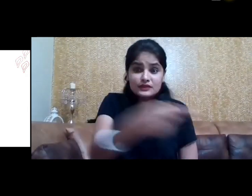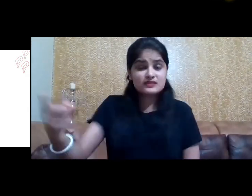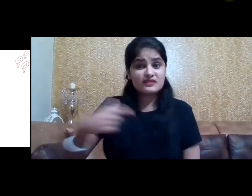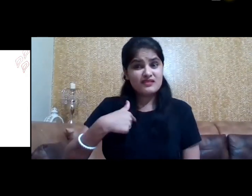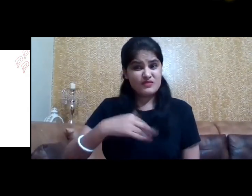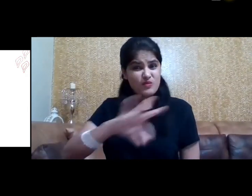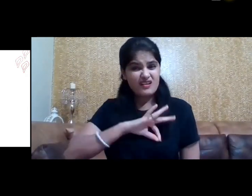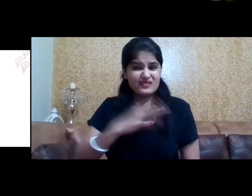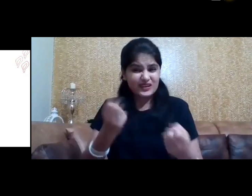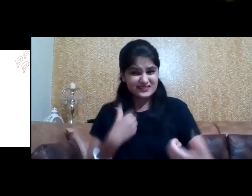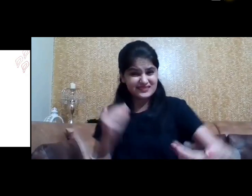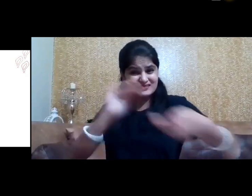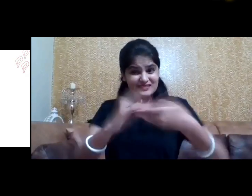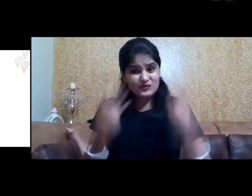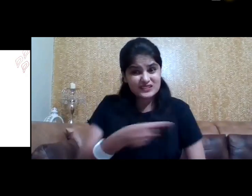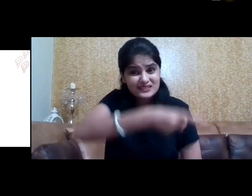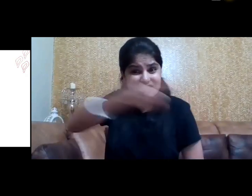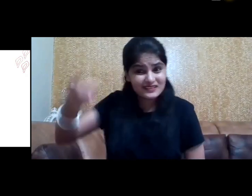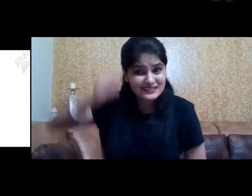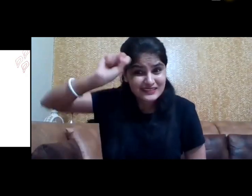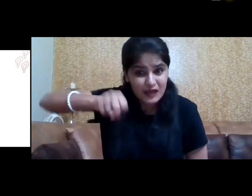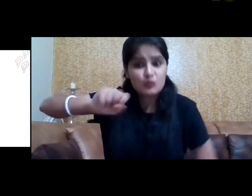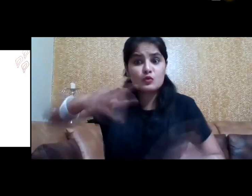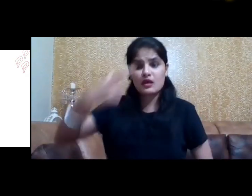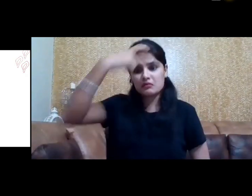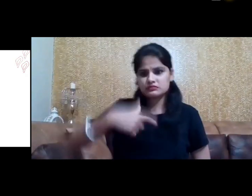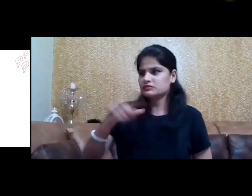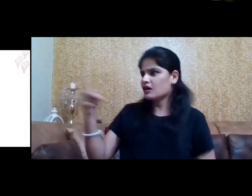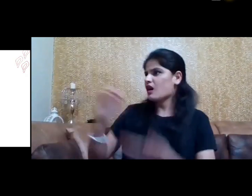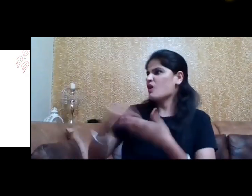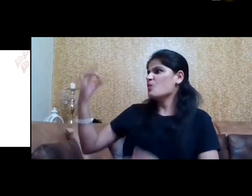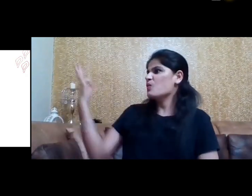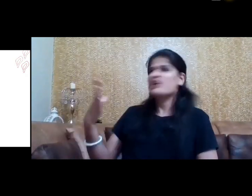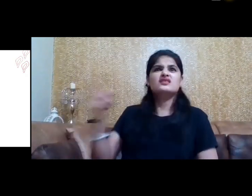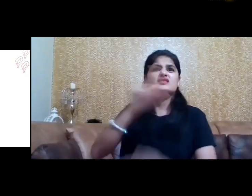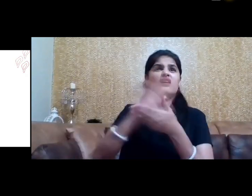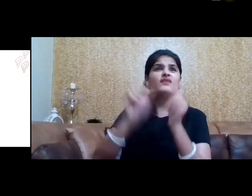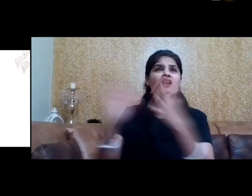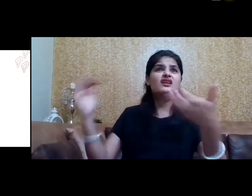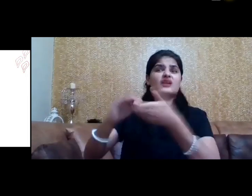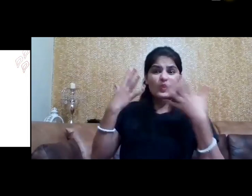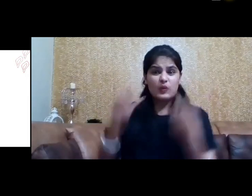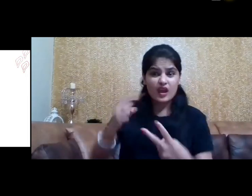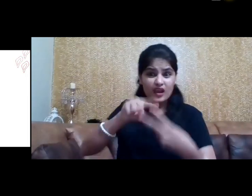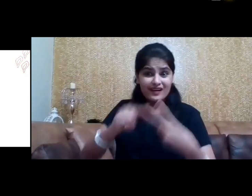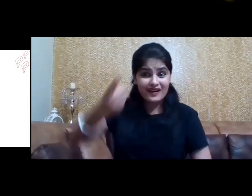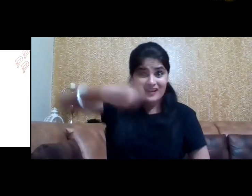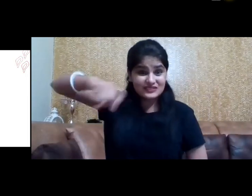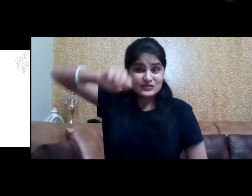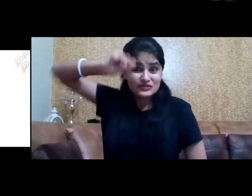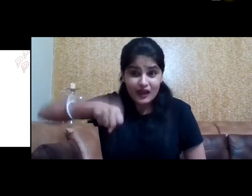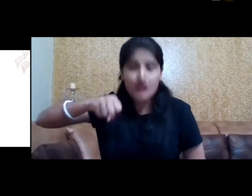added? And if you want to become a partner, do you want to become a partner, or maybe you think there's somebody else